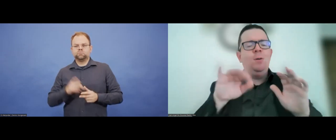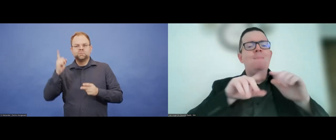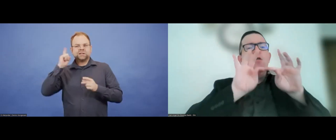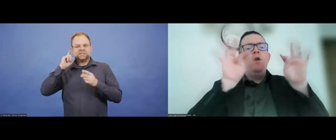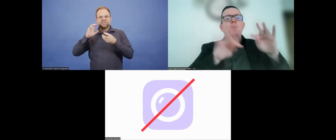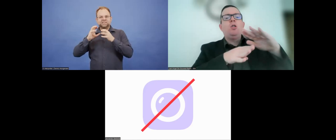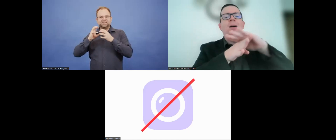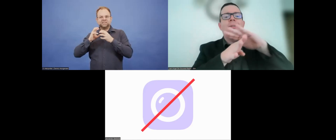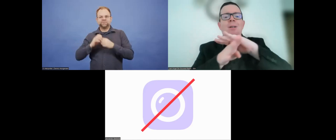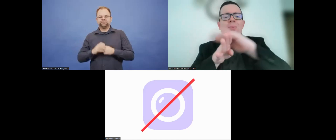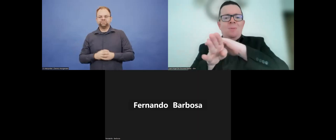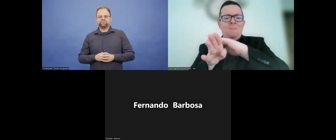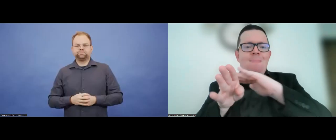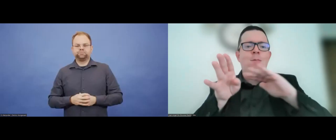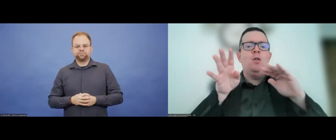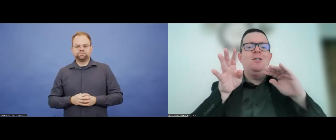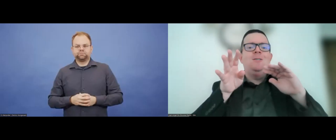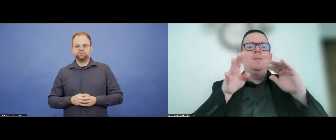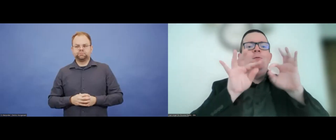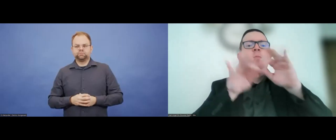So I really,